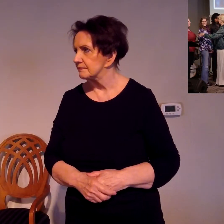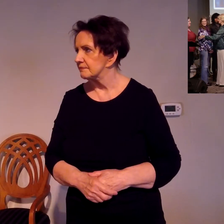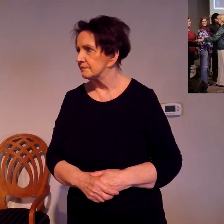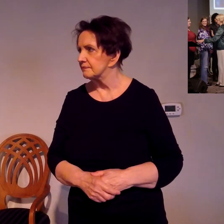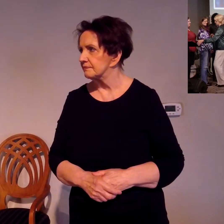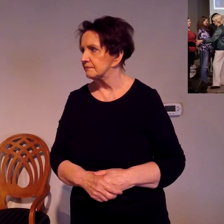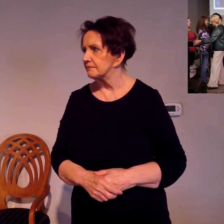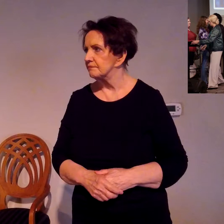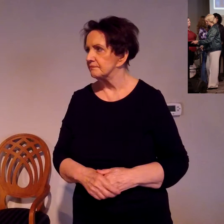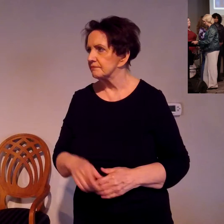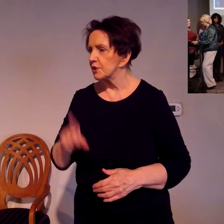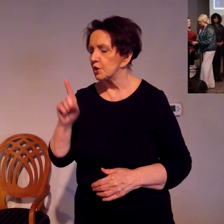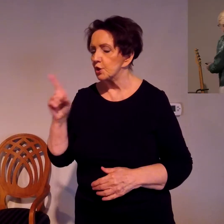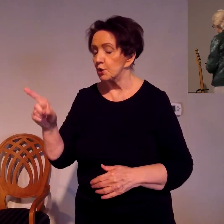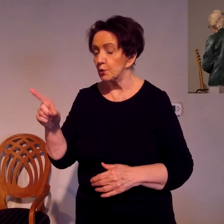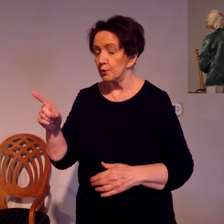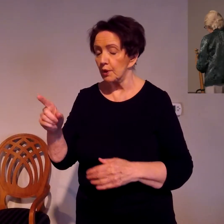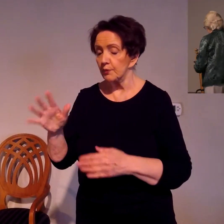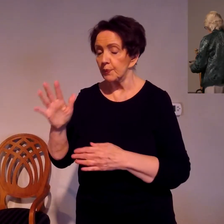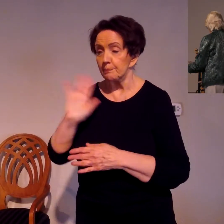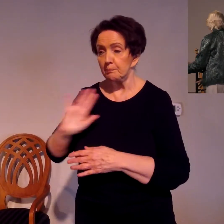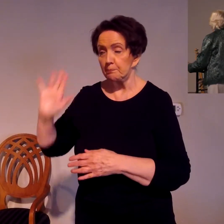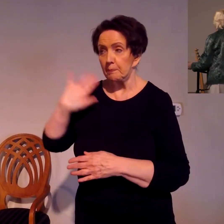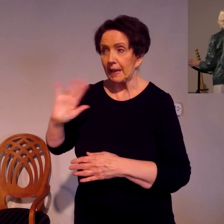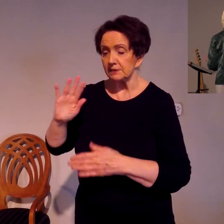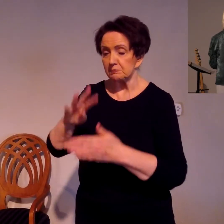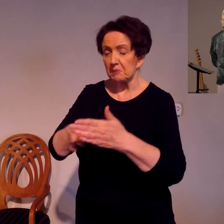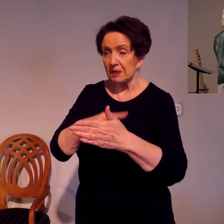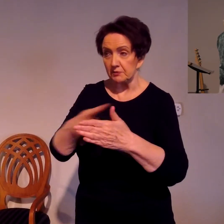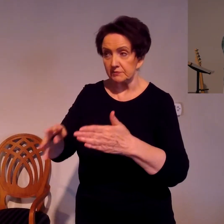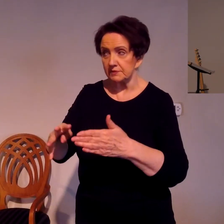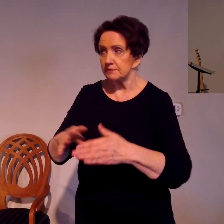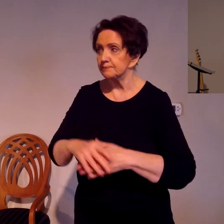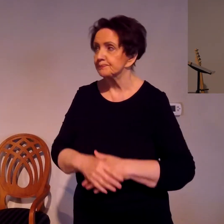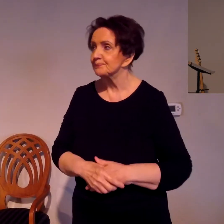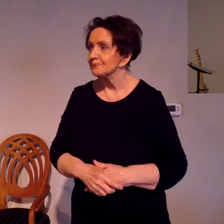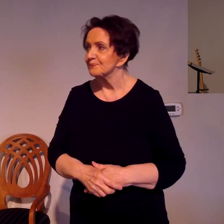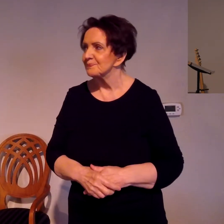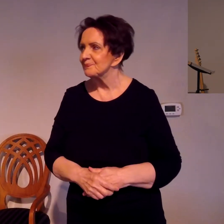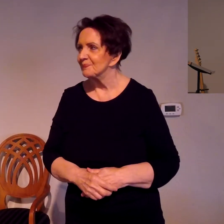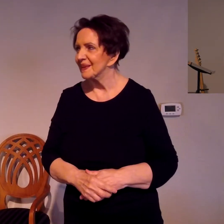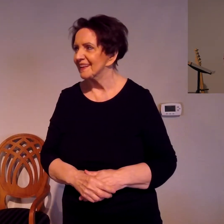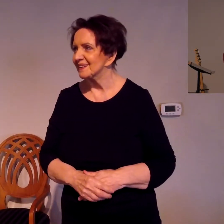of her past patterns. Okay? So